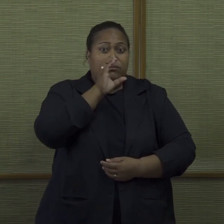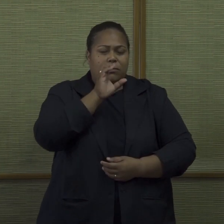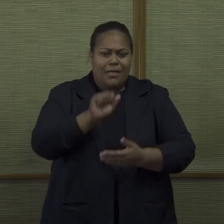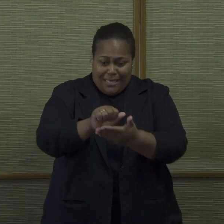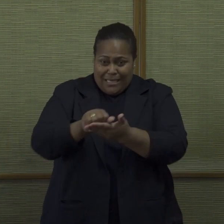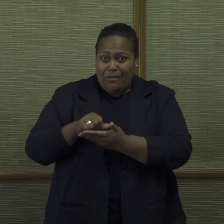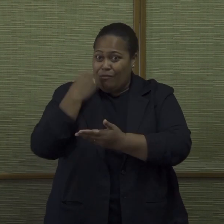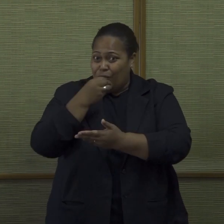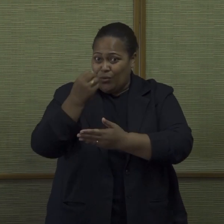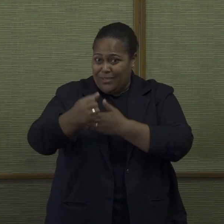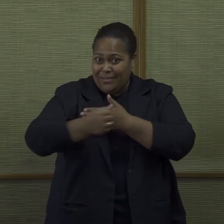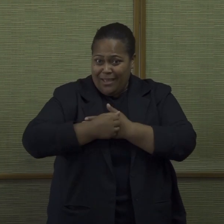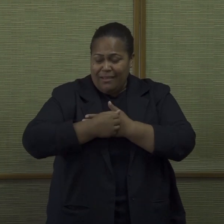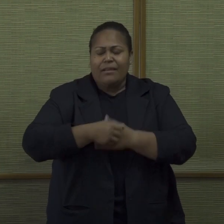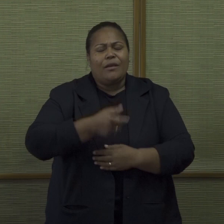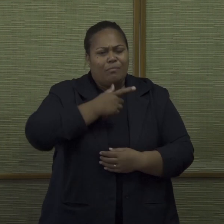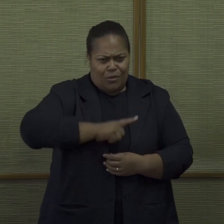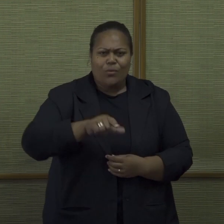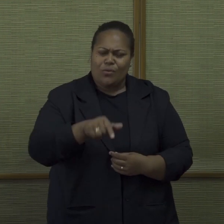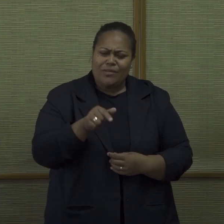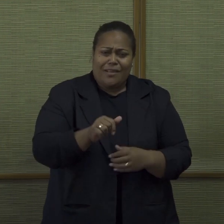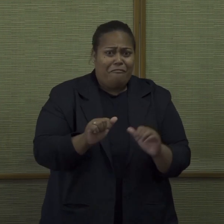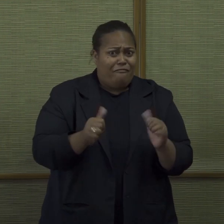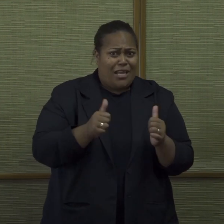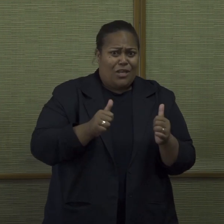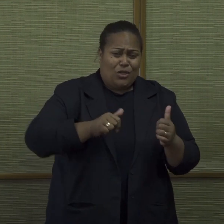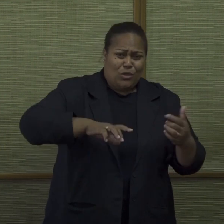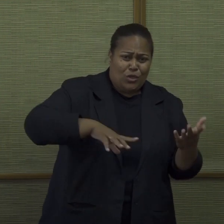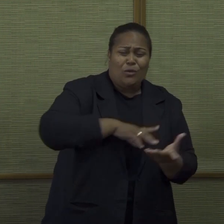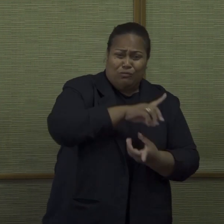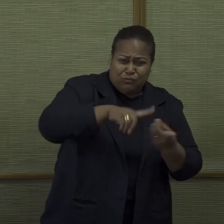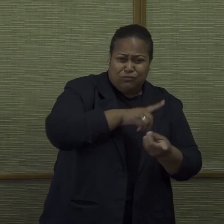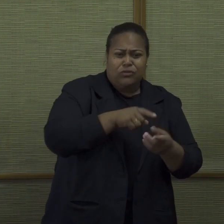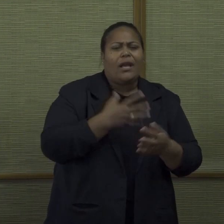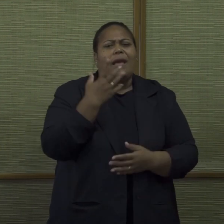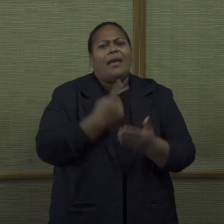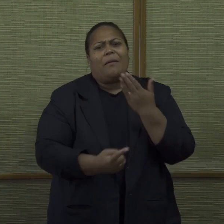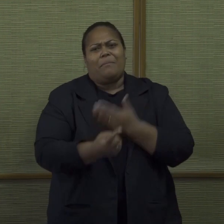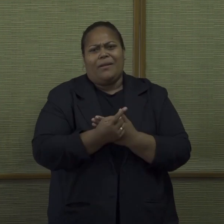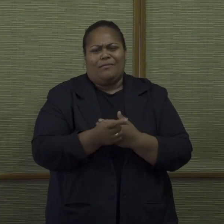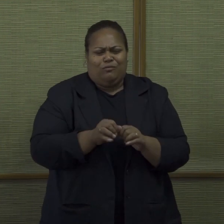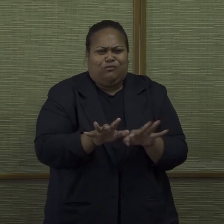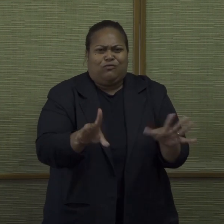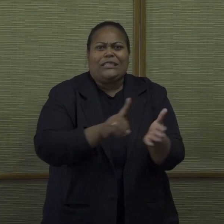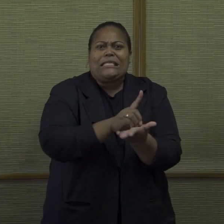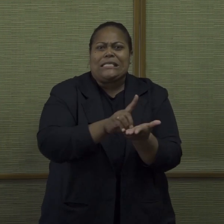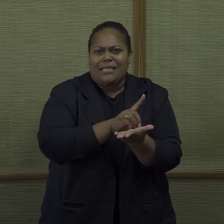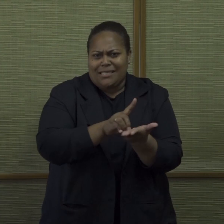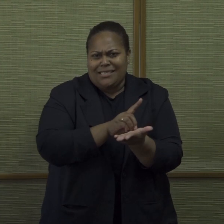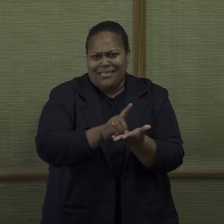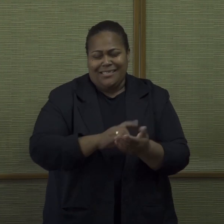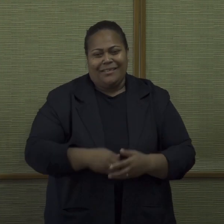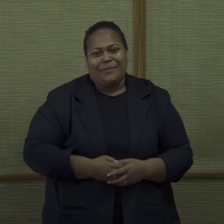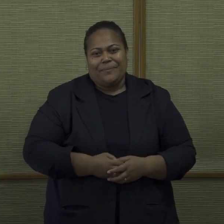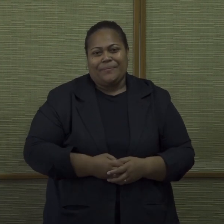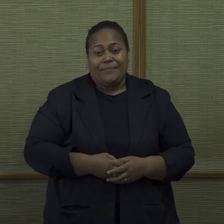for safety, as it has been proven the rise in LTD cases after a disaster. Curfew